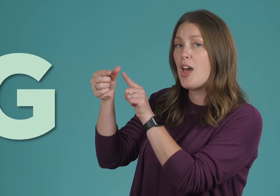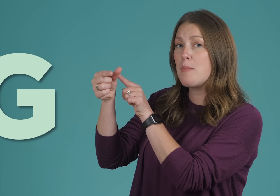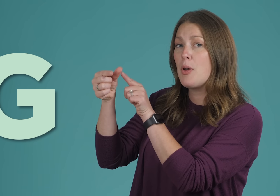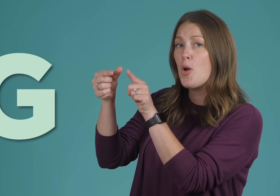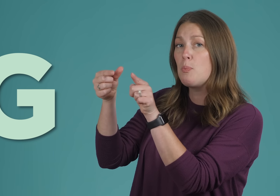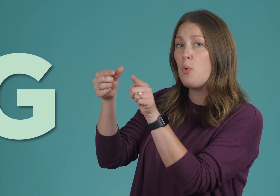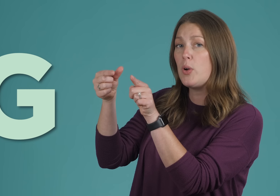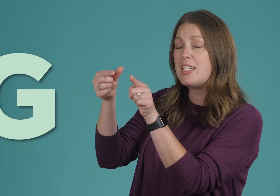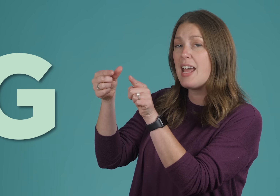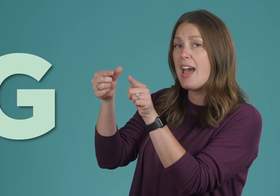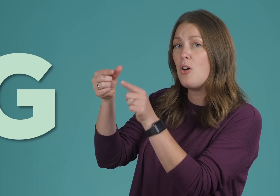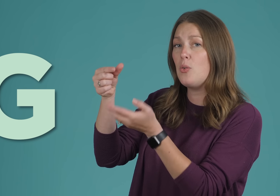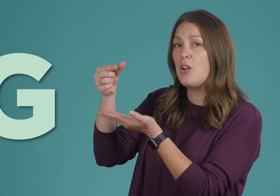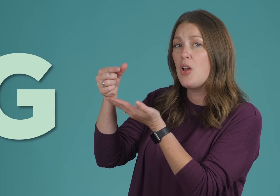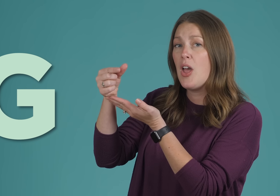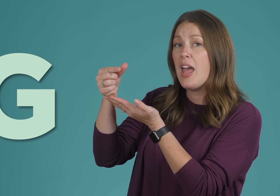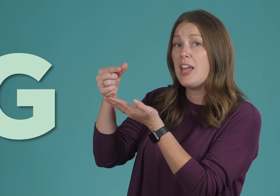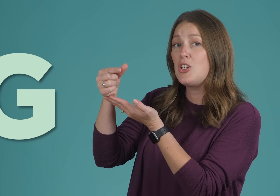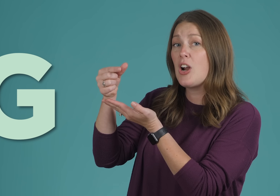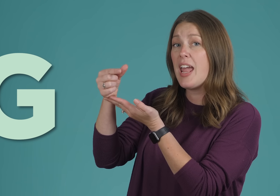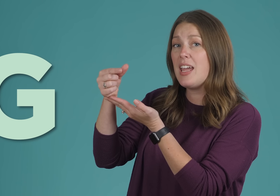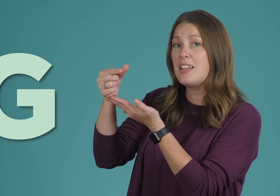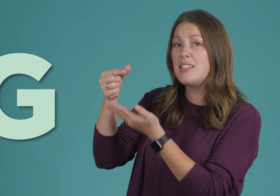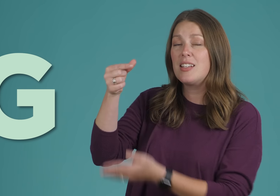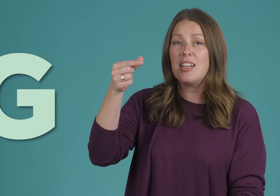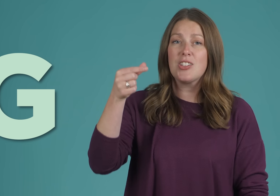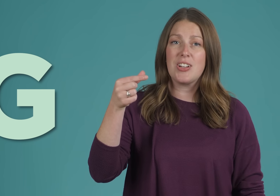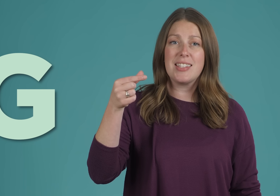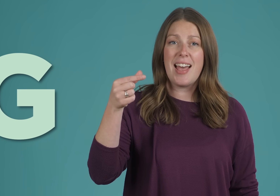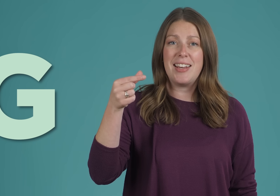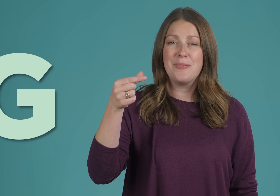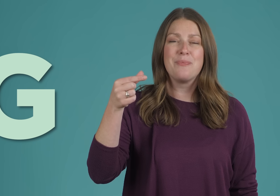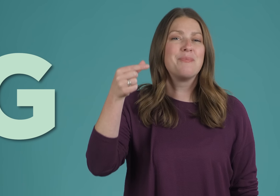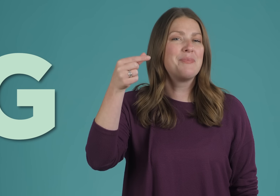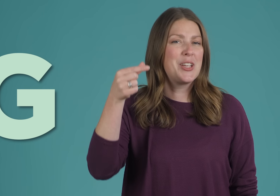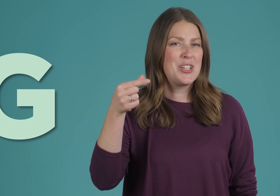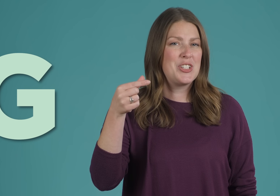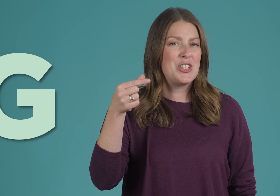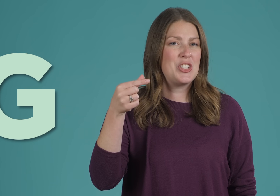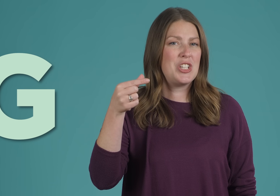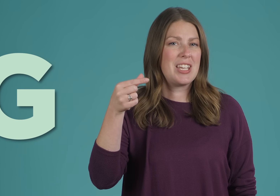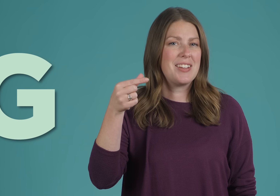thumb pointed out, and your hand is on its side. G.